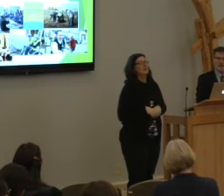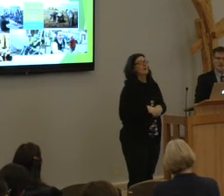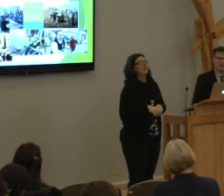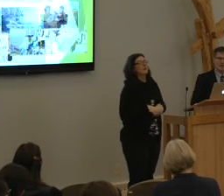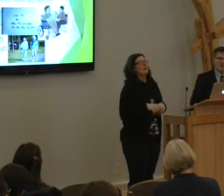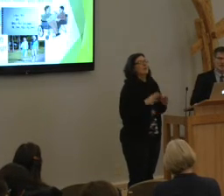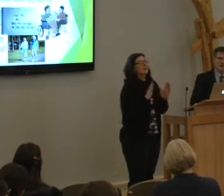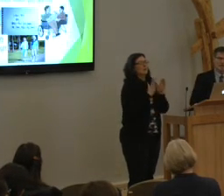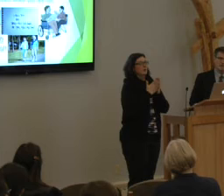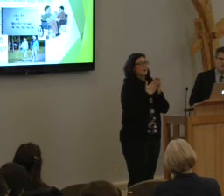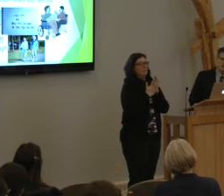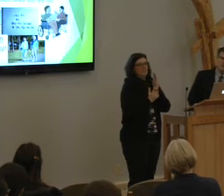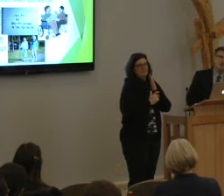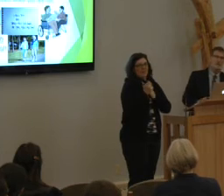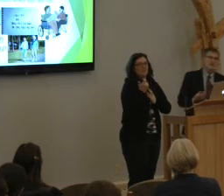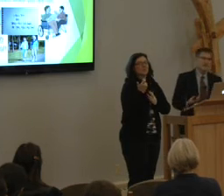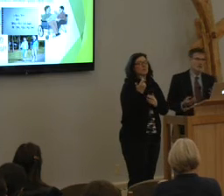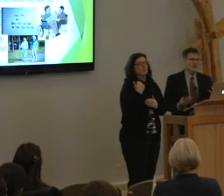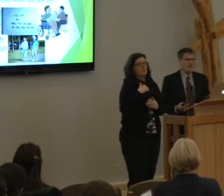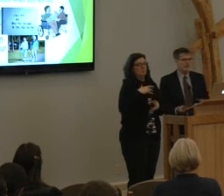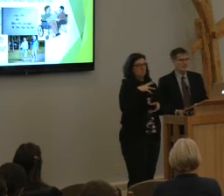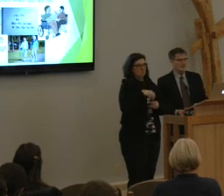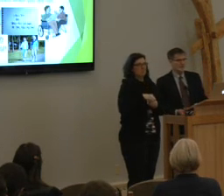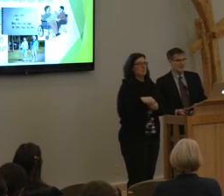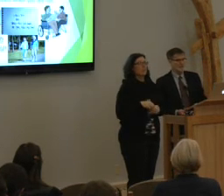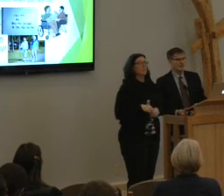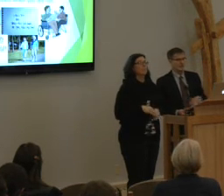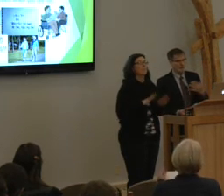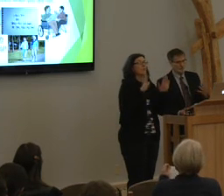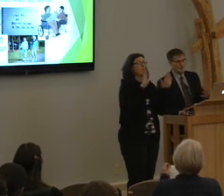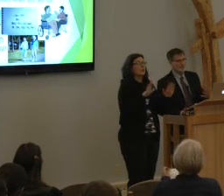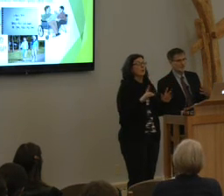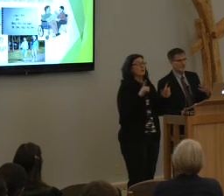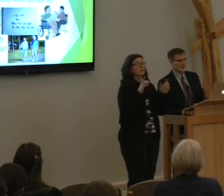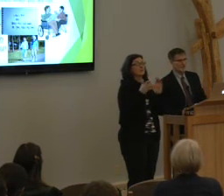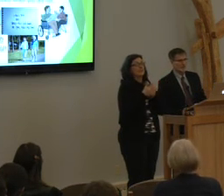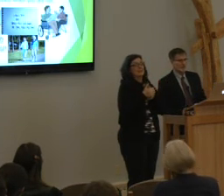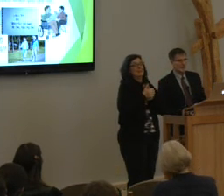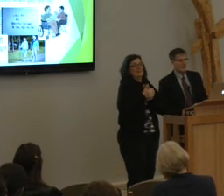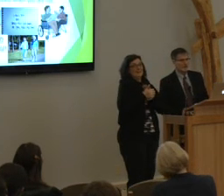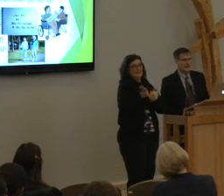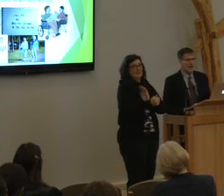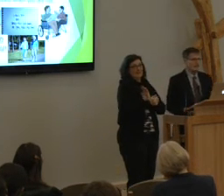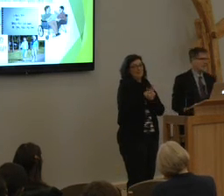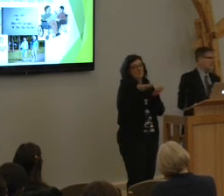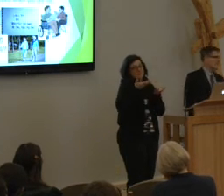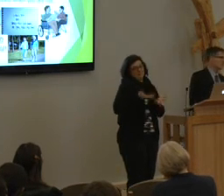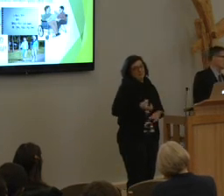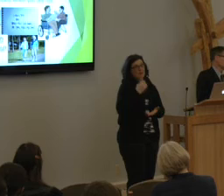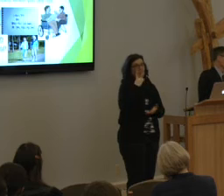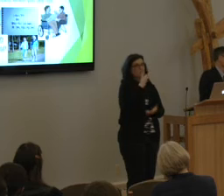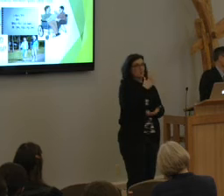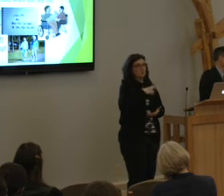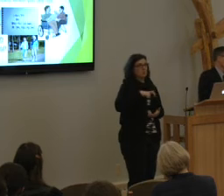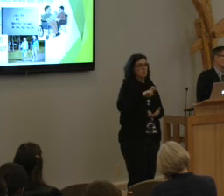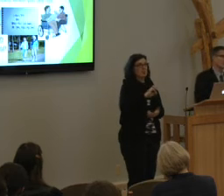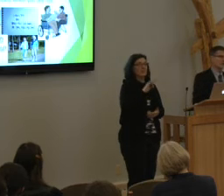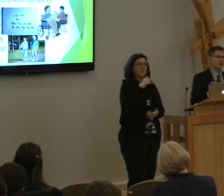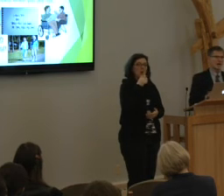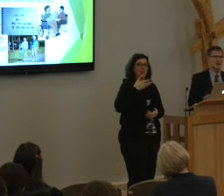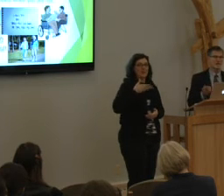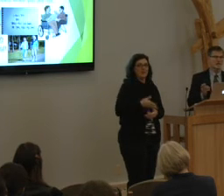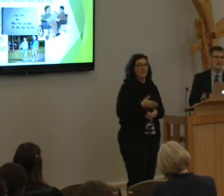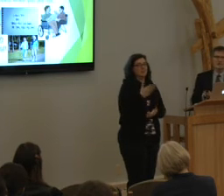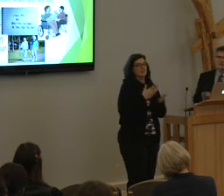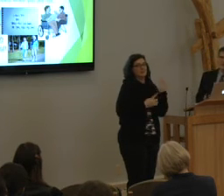there's a manual, and we'd love for people to do it. So the greatest gift is to simply being present for the journey and being missed when you're not. That would be